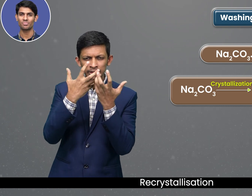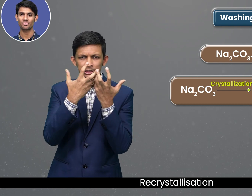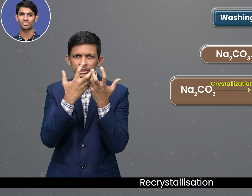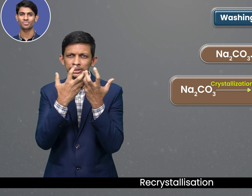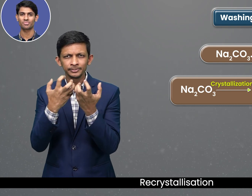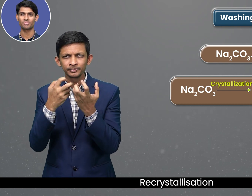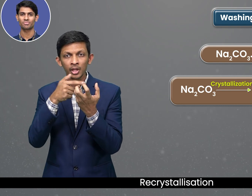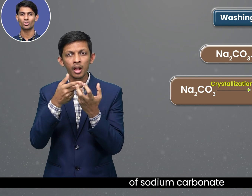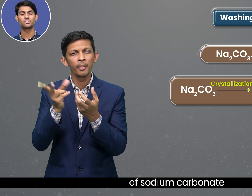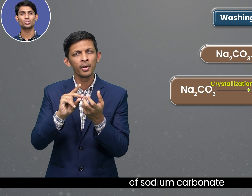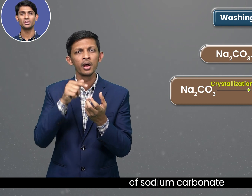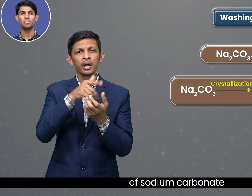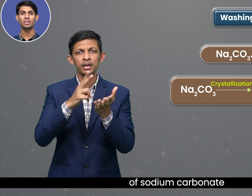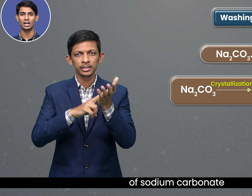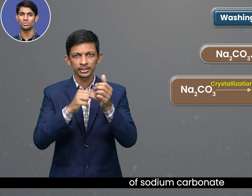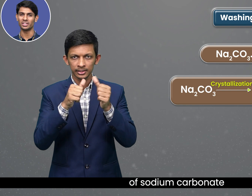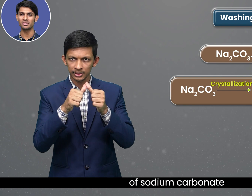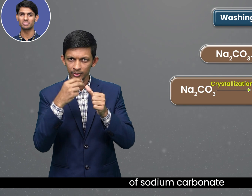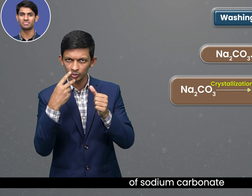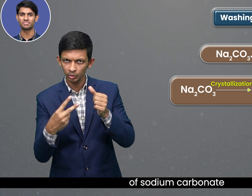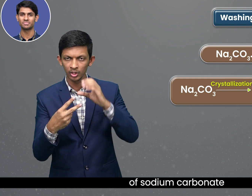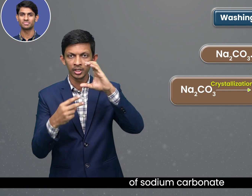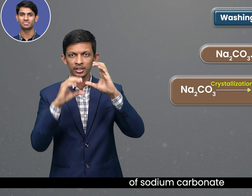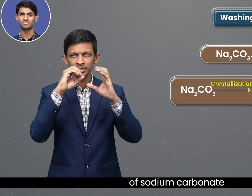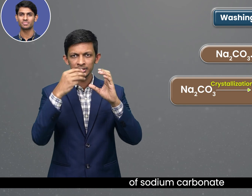Recrystallization of sodium carbonate